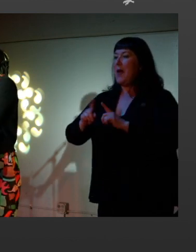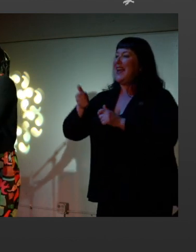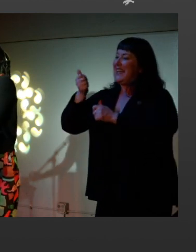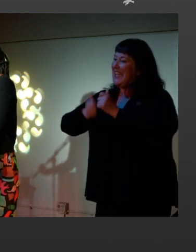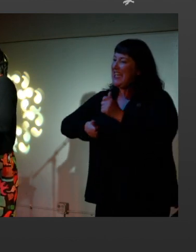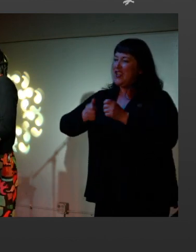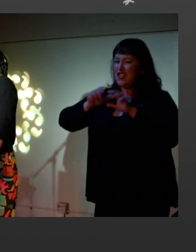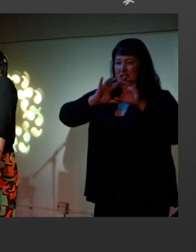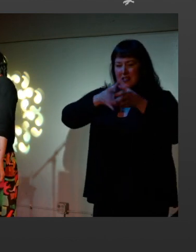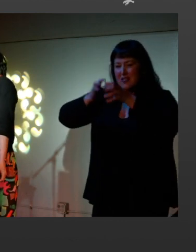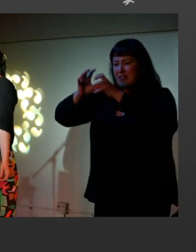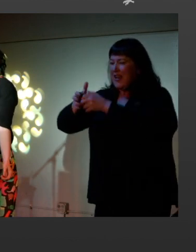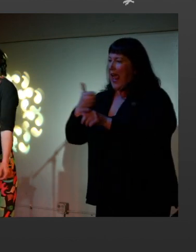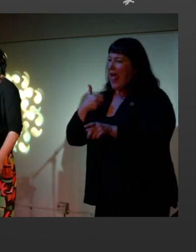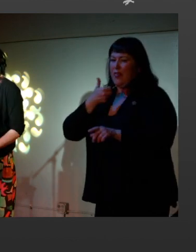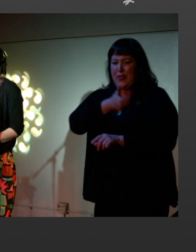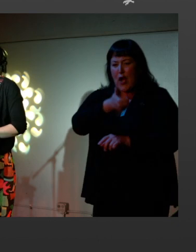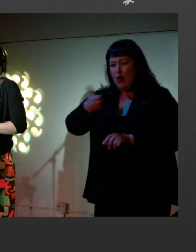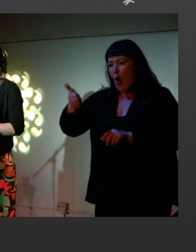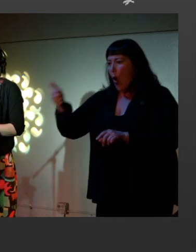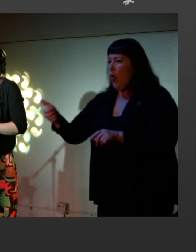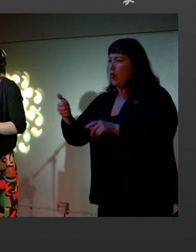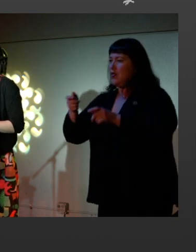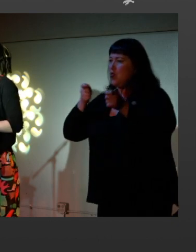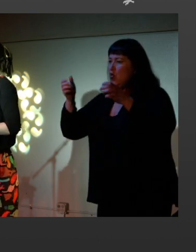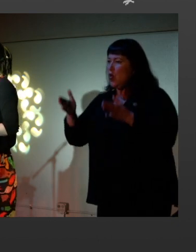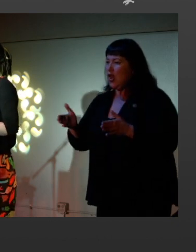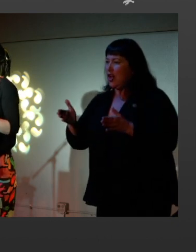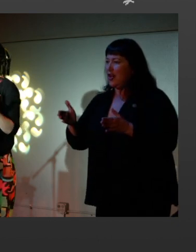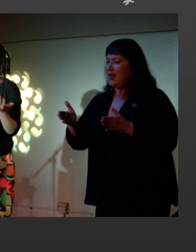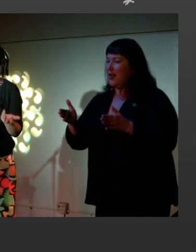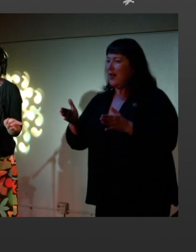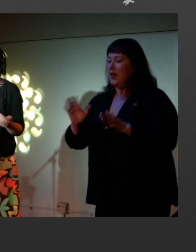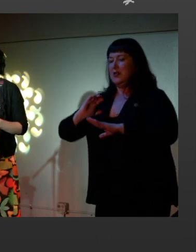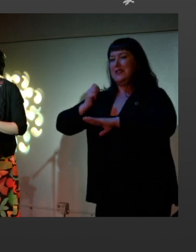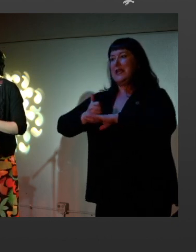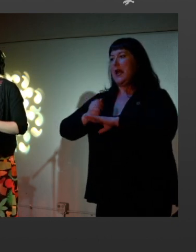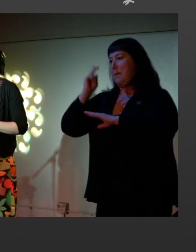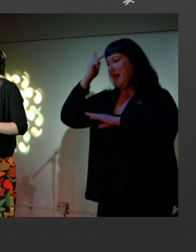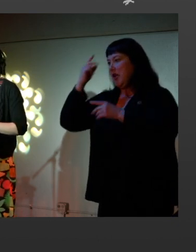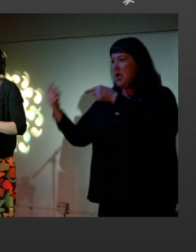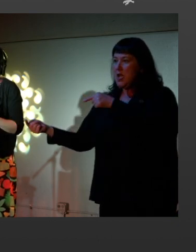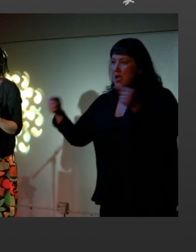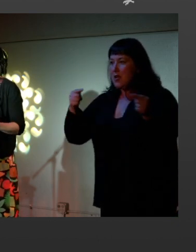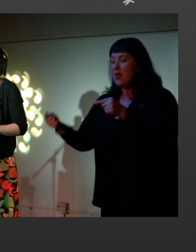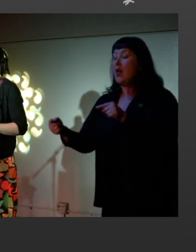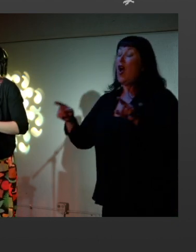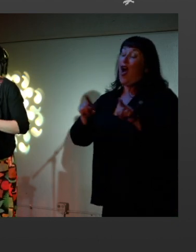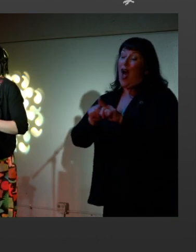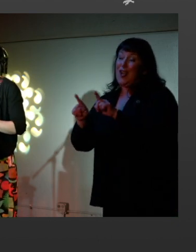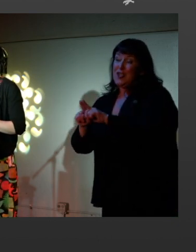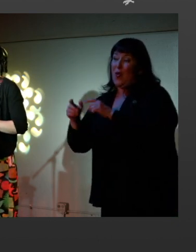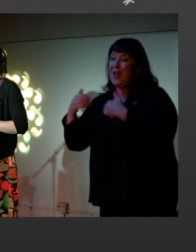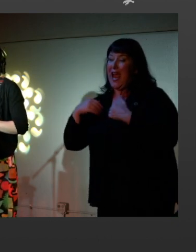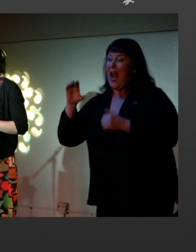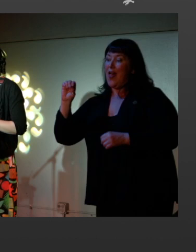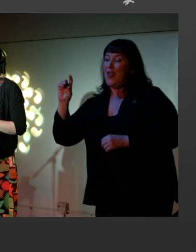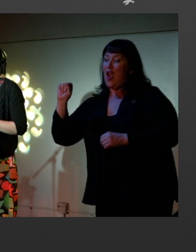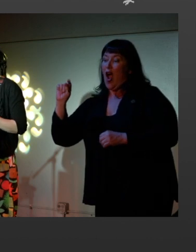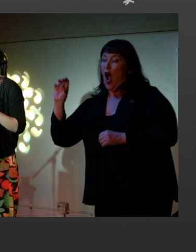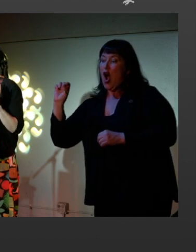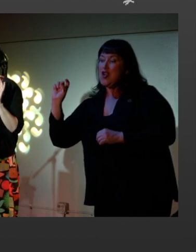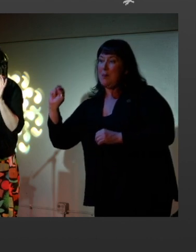rulers, which created all kinds of political tension. Meanwhile, you have the Ottoman Empire right next door, ready to pop in for a visit at any